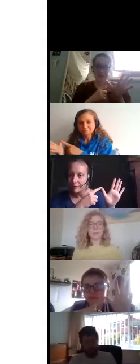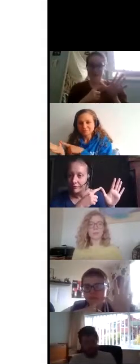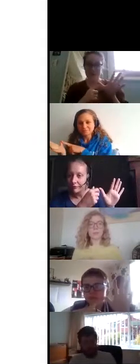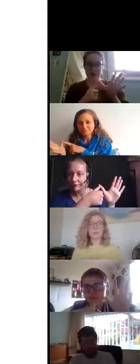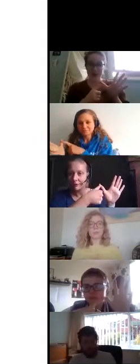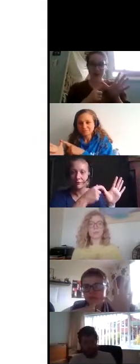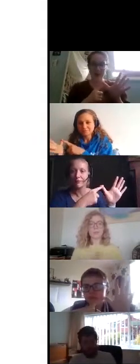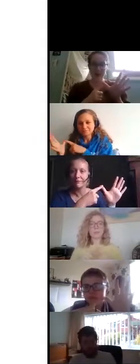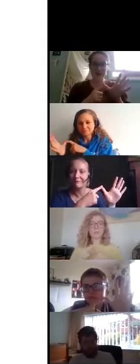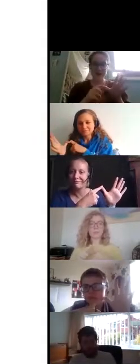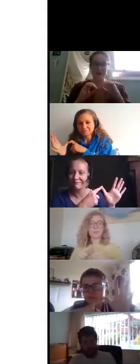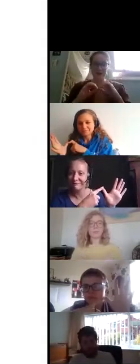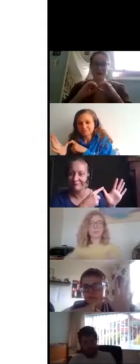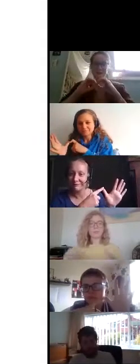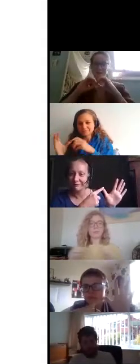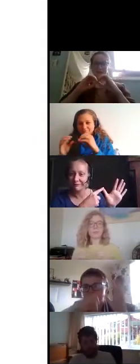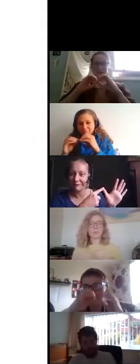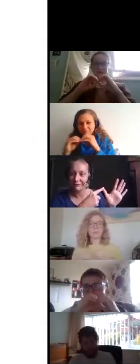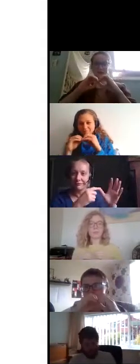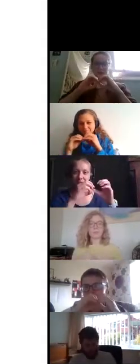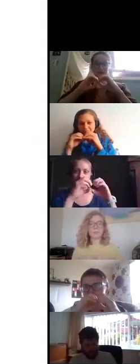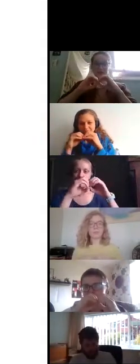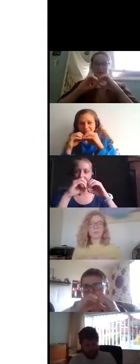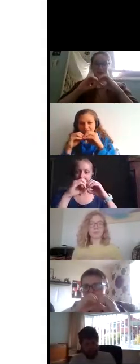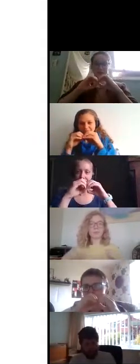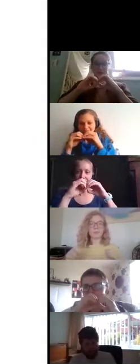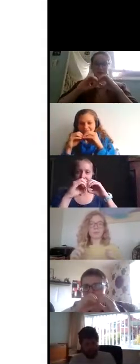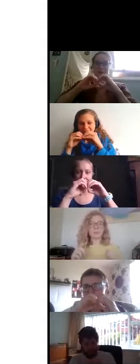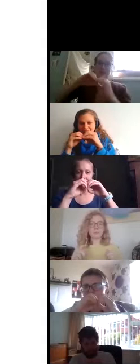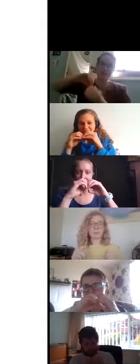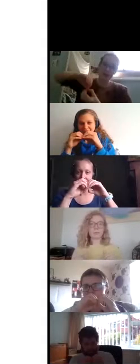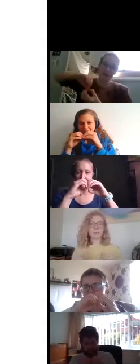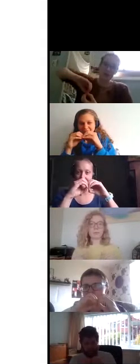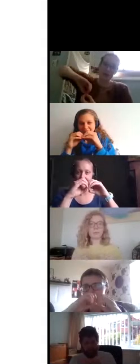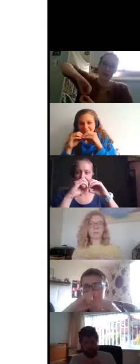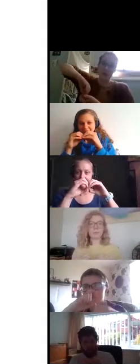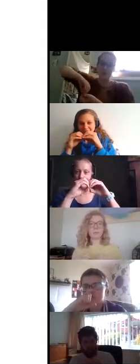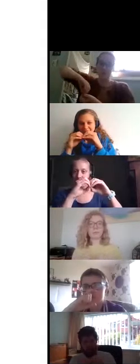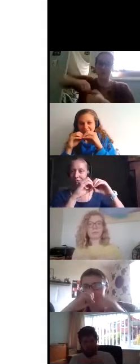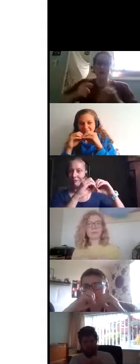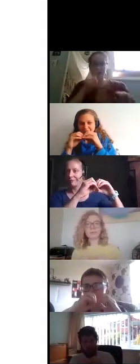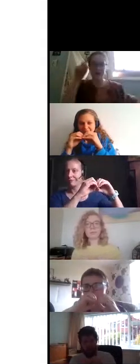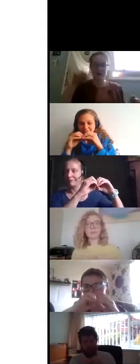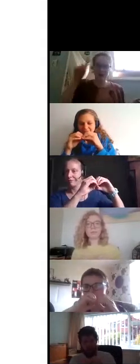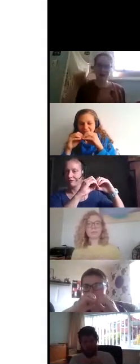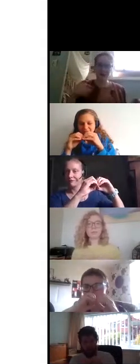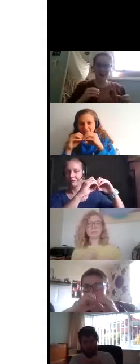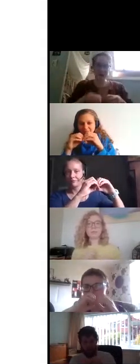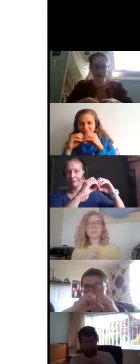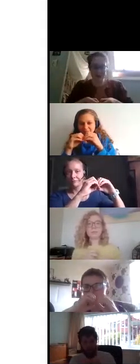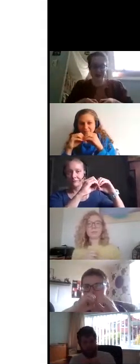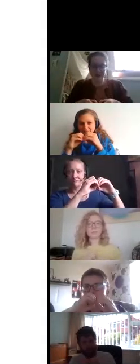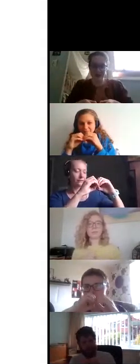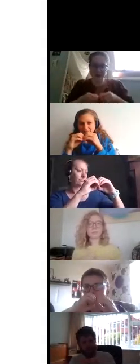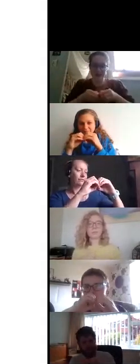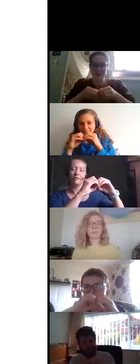It's our first vowel. A, B. This is kind of like, if you imagine like a capital B, like that, it's